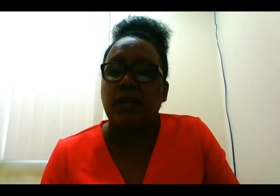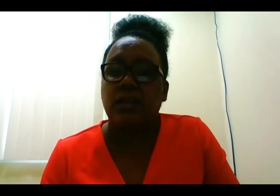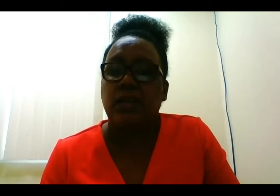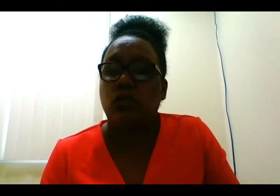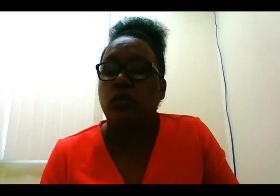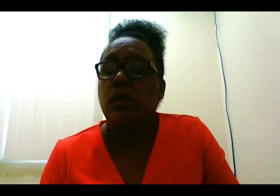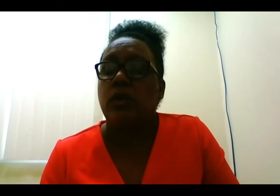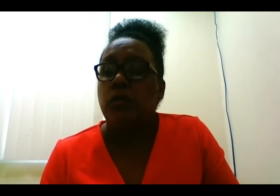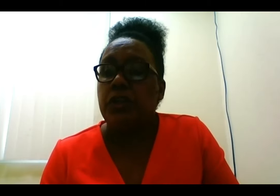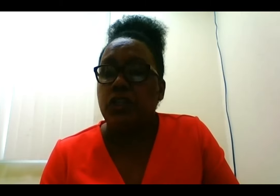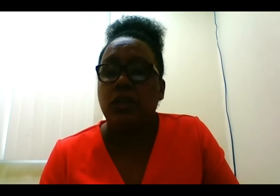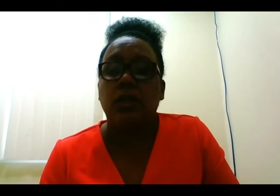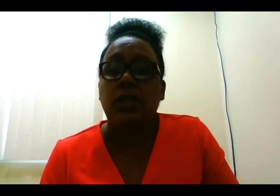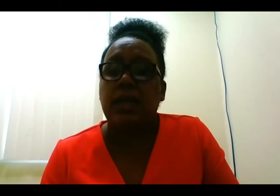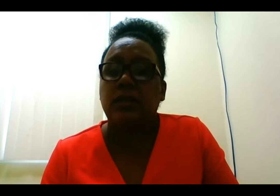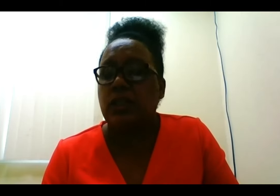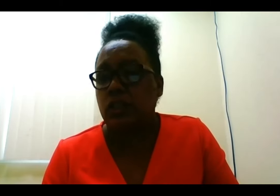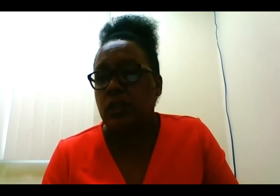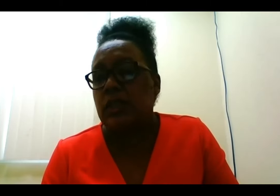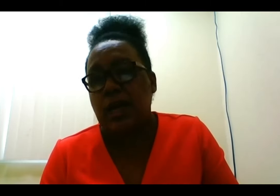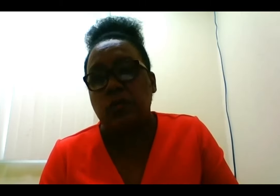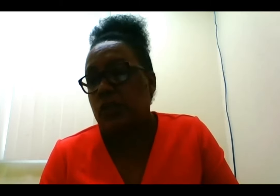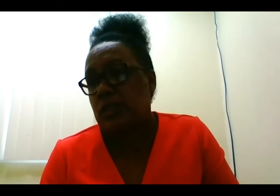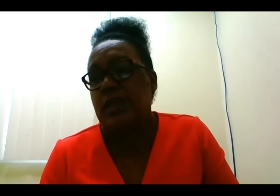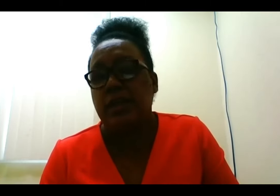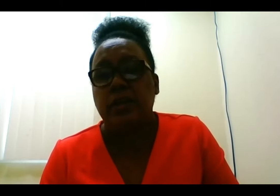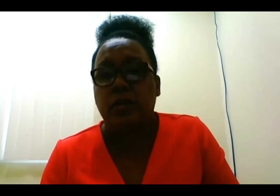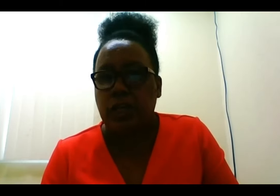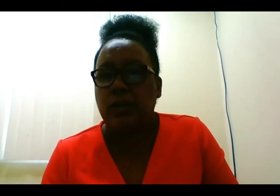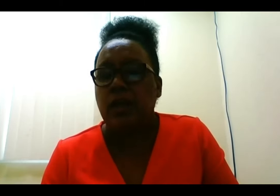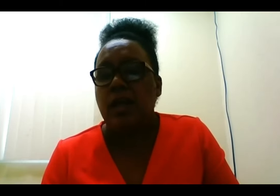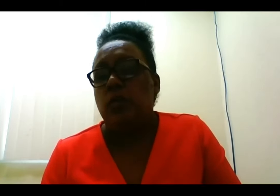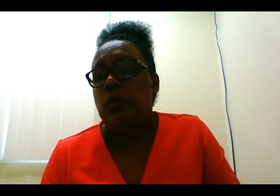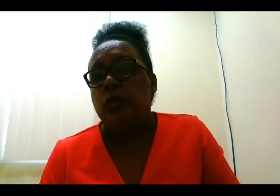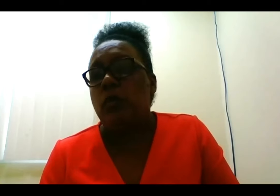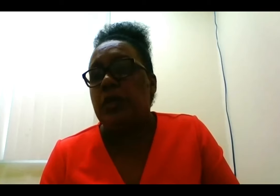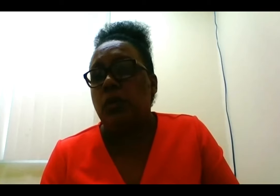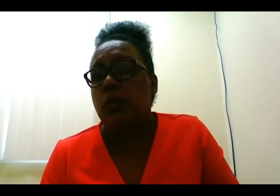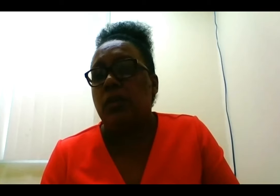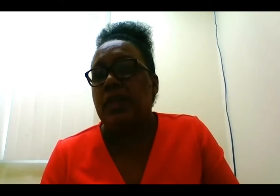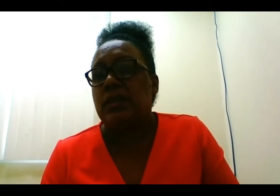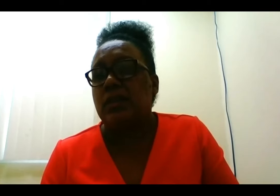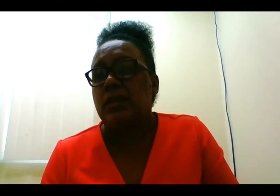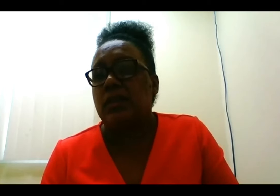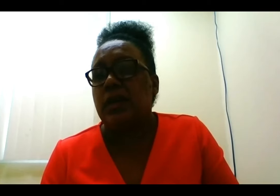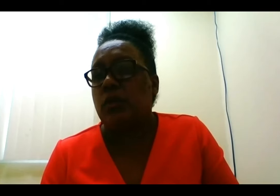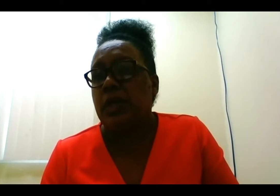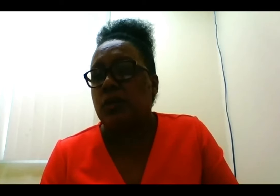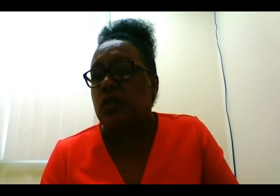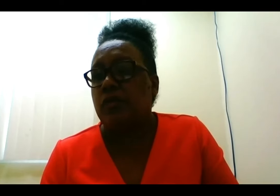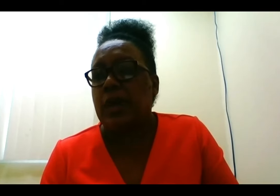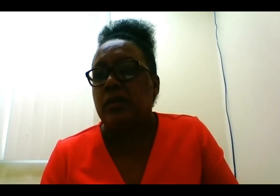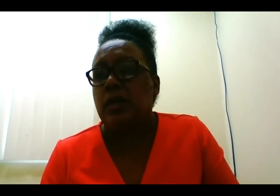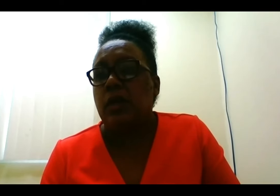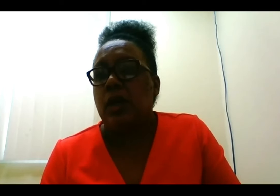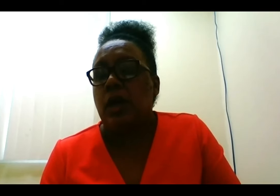our students have access to regional and national exams just as any other child. Before, we know that education was